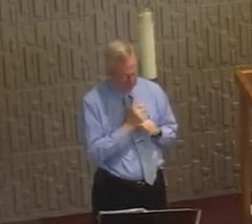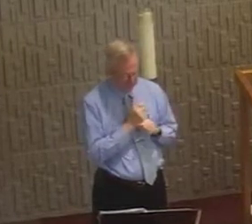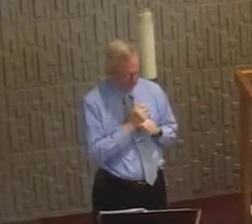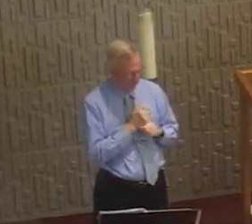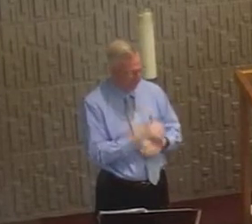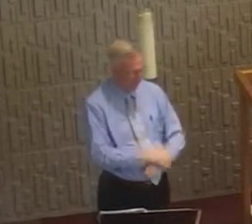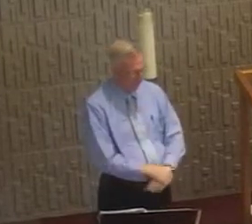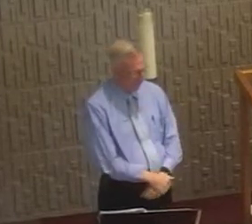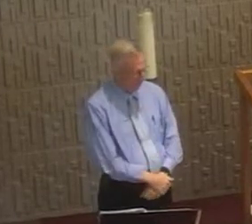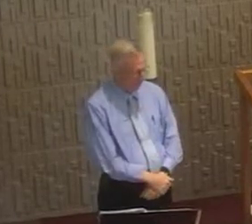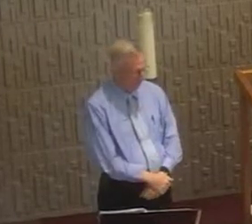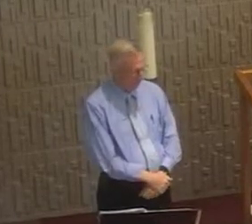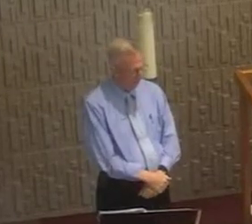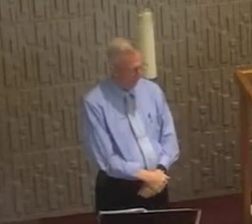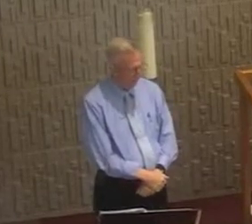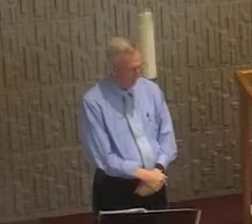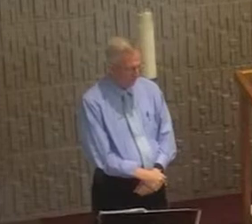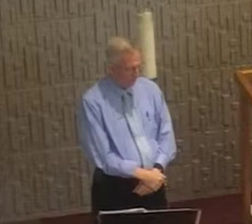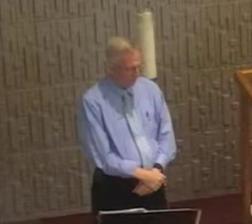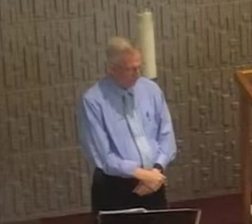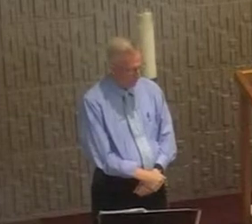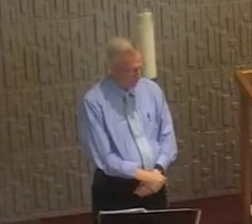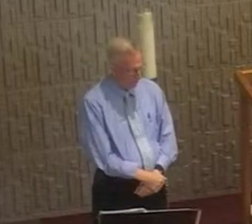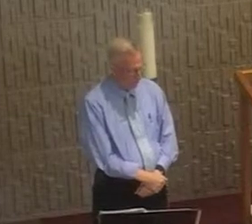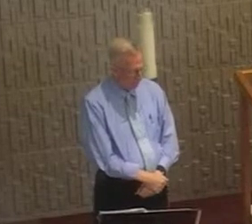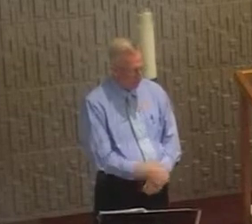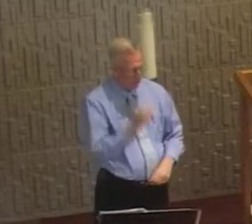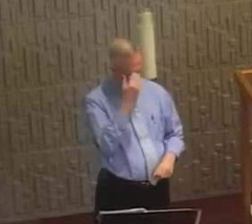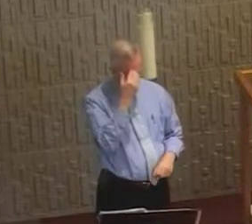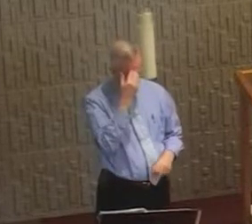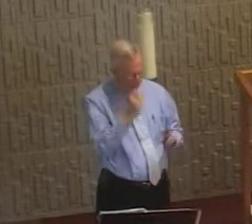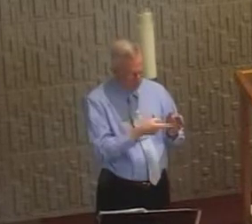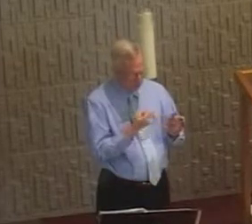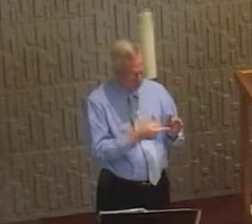I know that there are times when I find myself absolutely miserable,